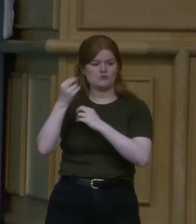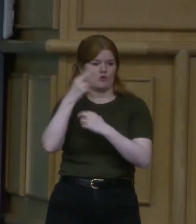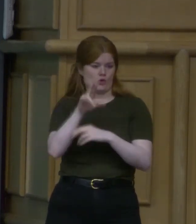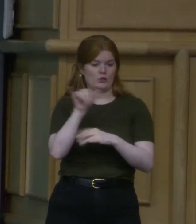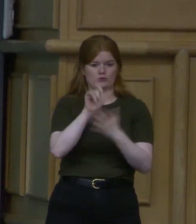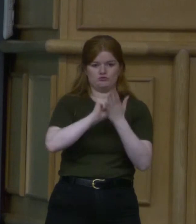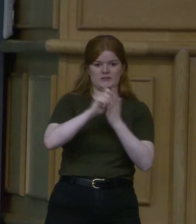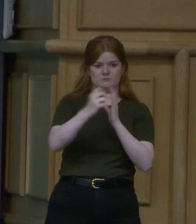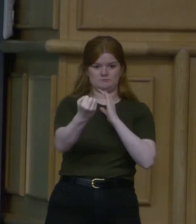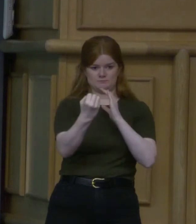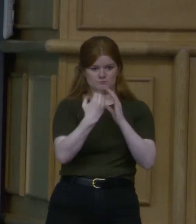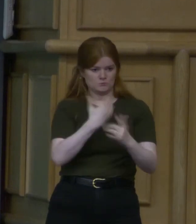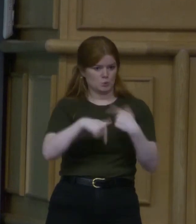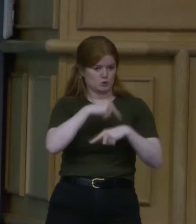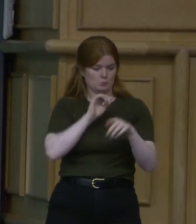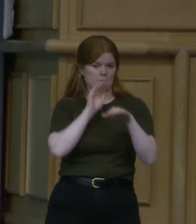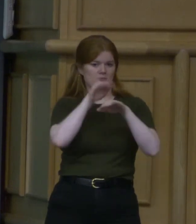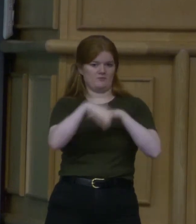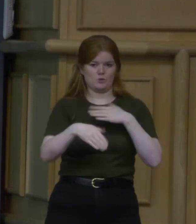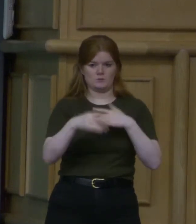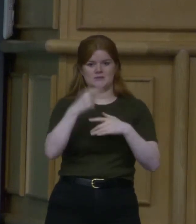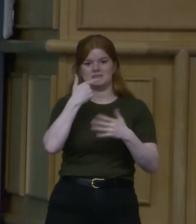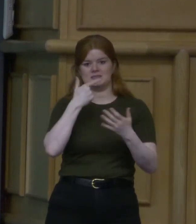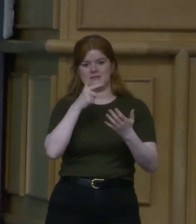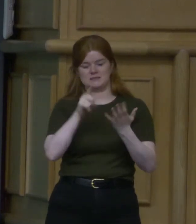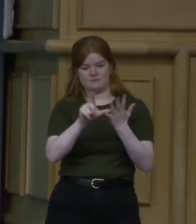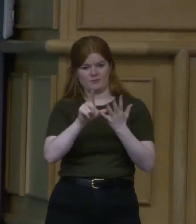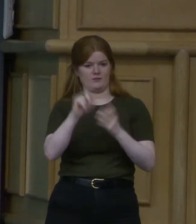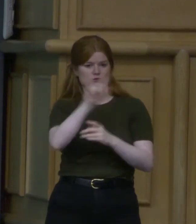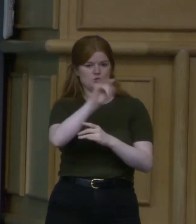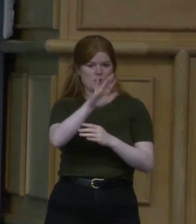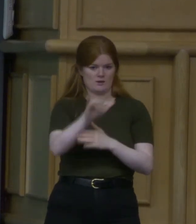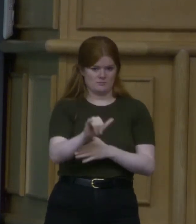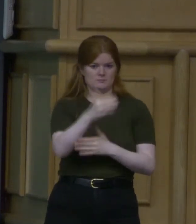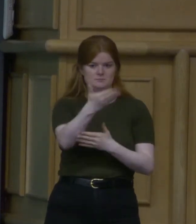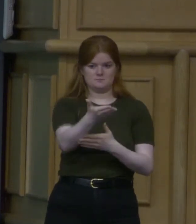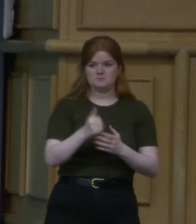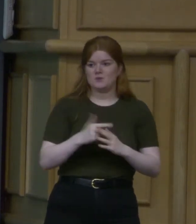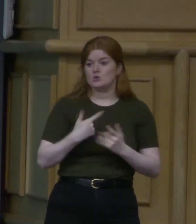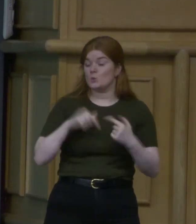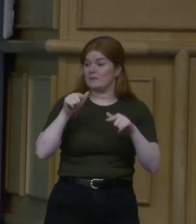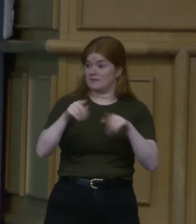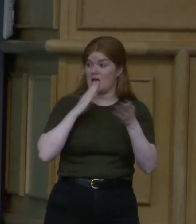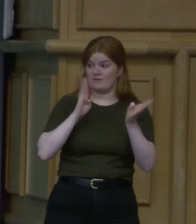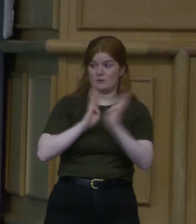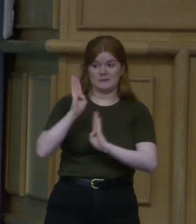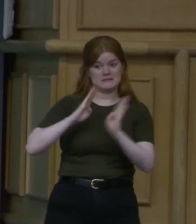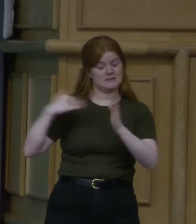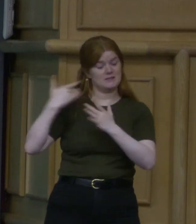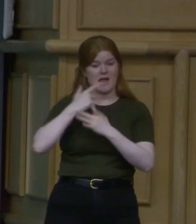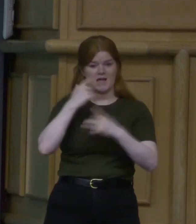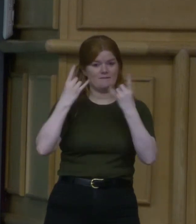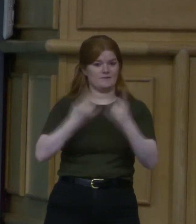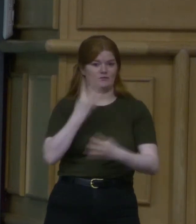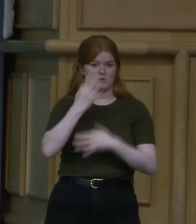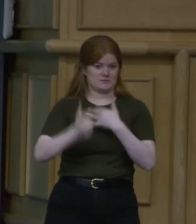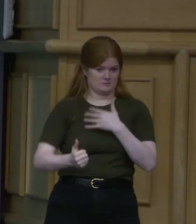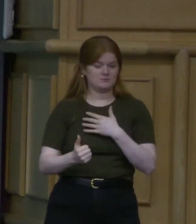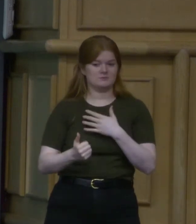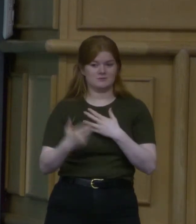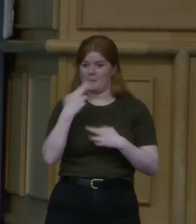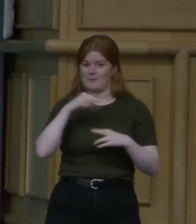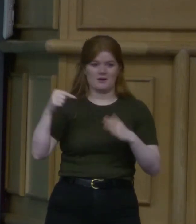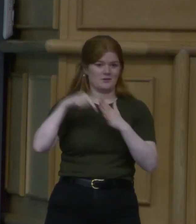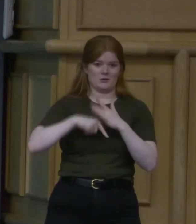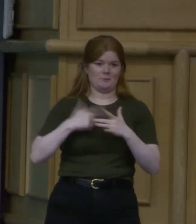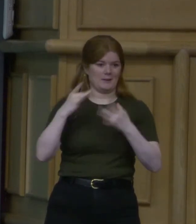through writing to us before the 7th of July. It has been a busy and intense 4 days. I'm not